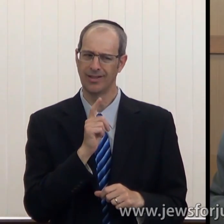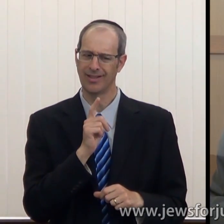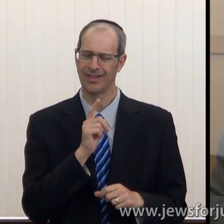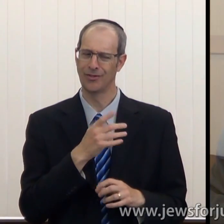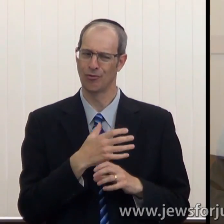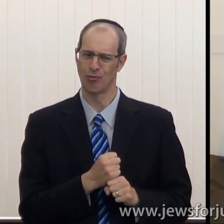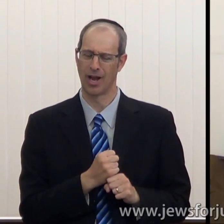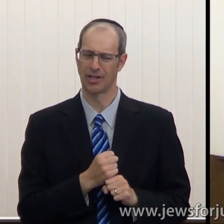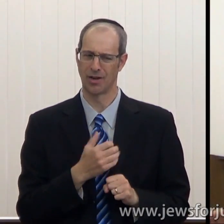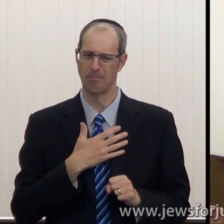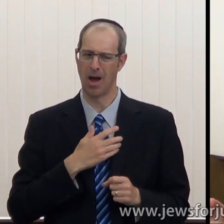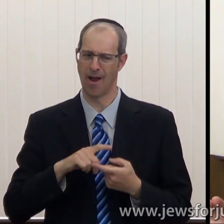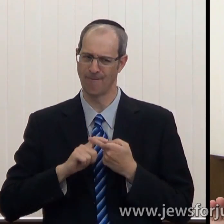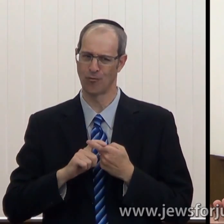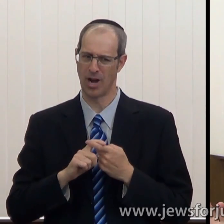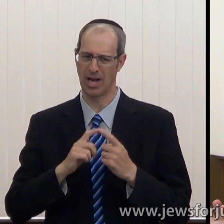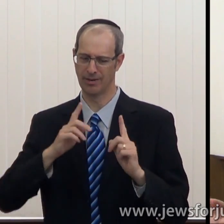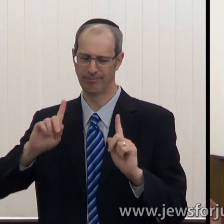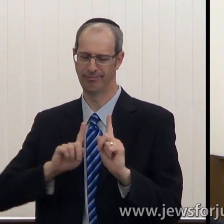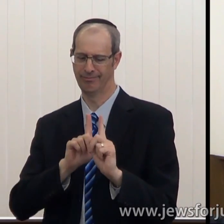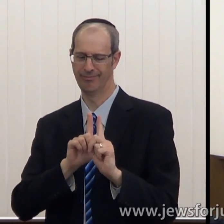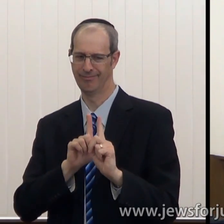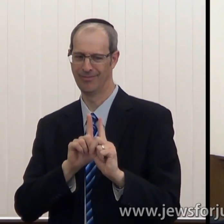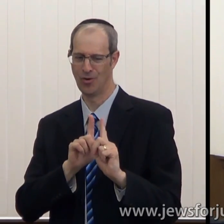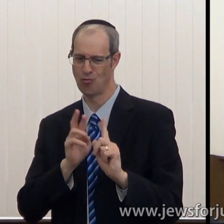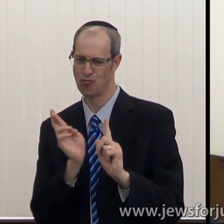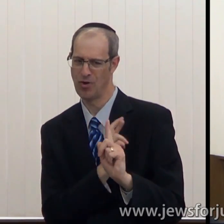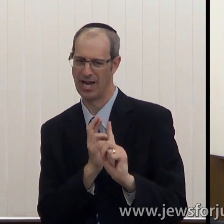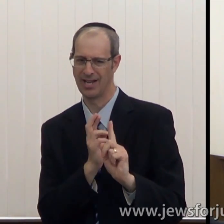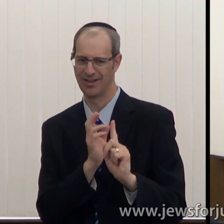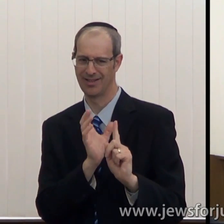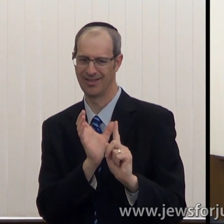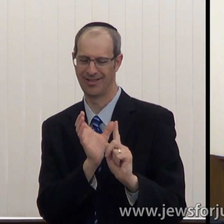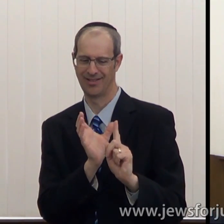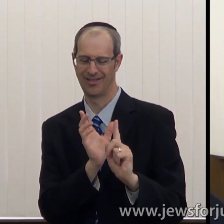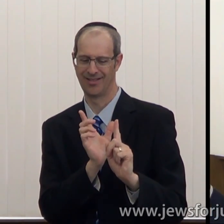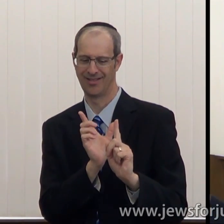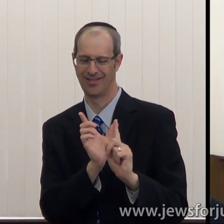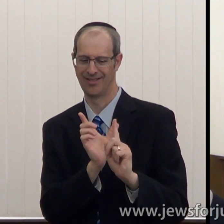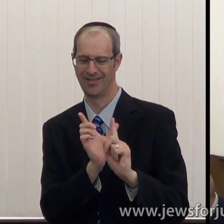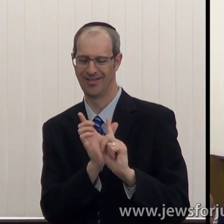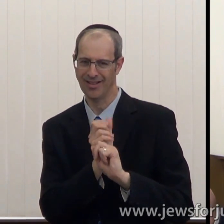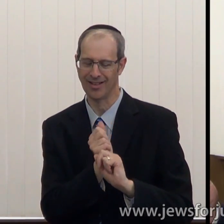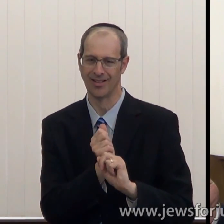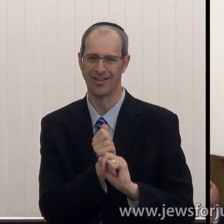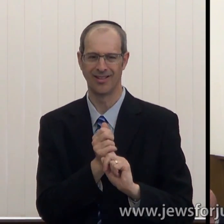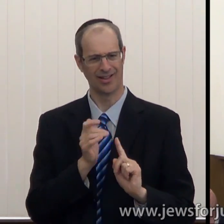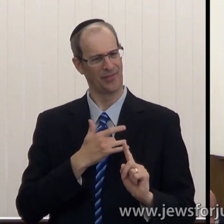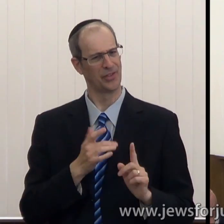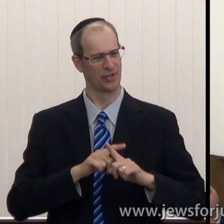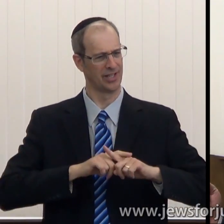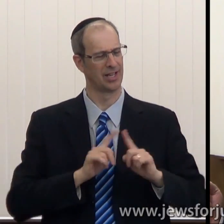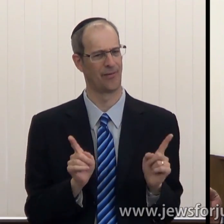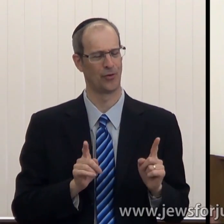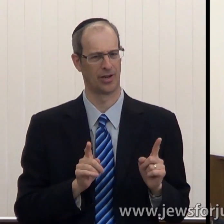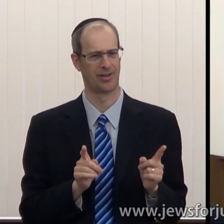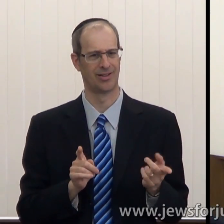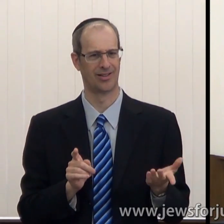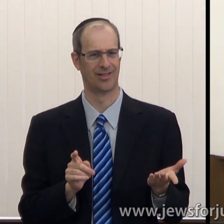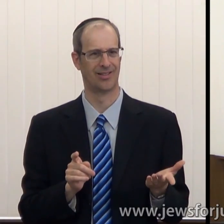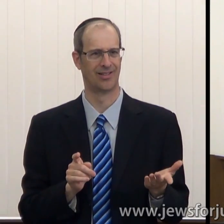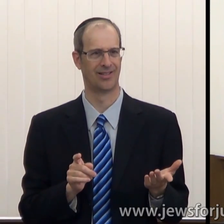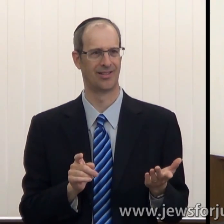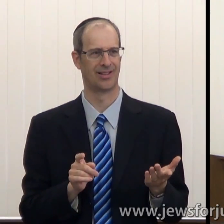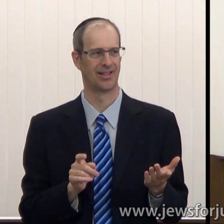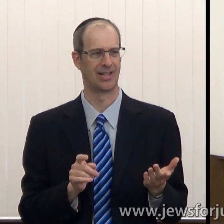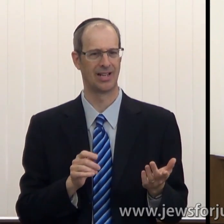for me? It feels very, very different to be someone who isn't